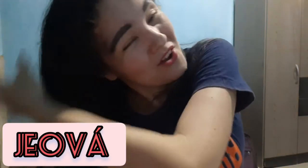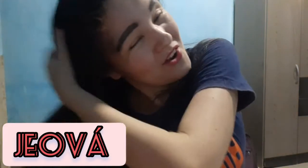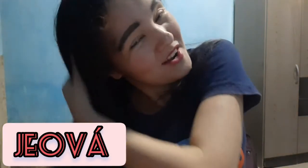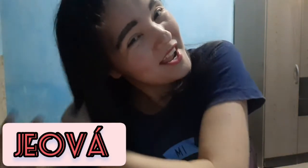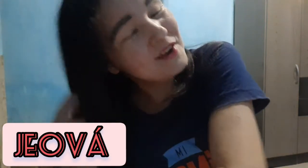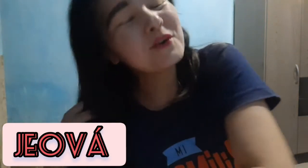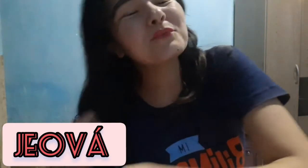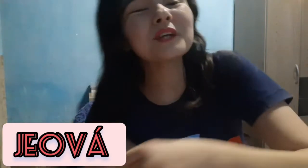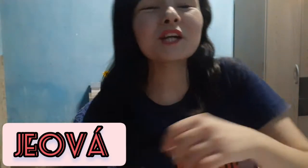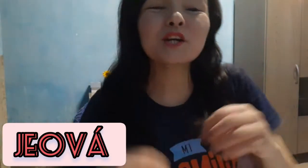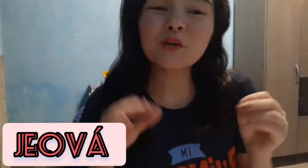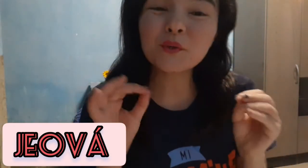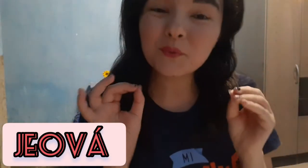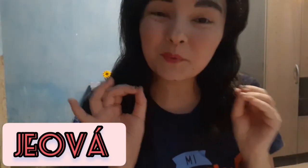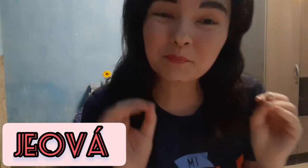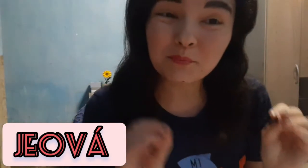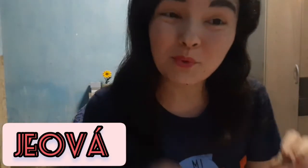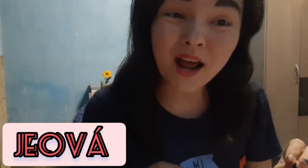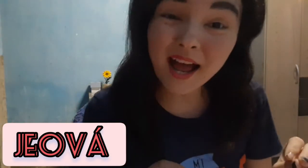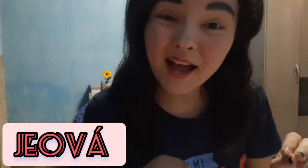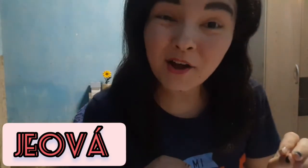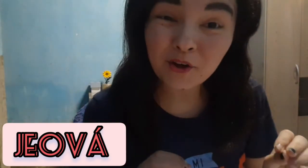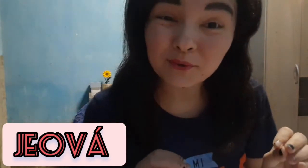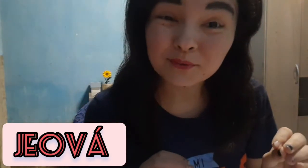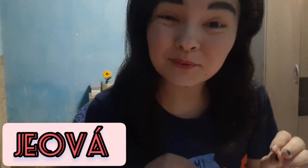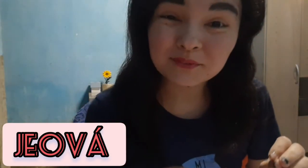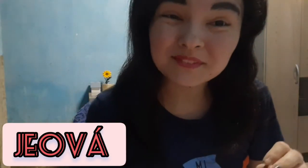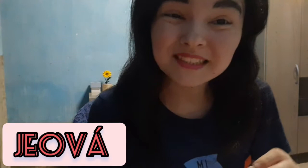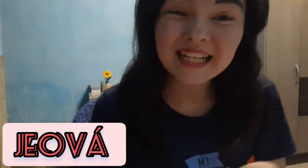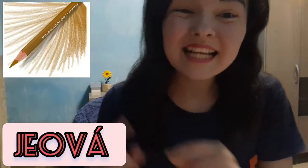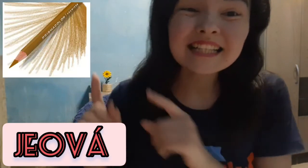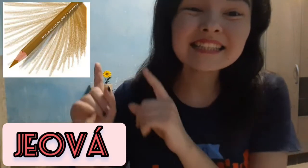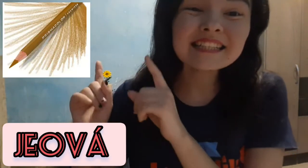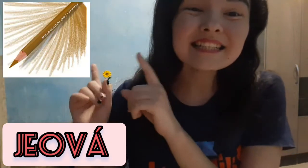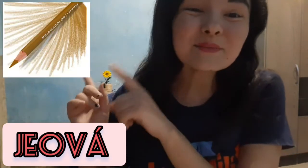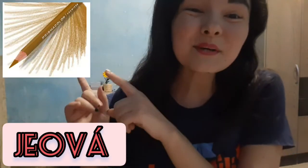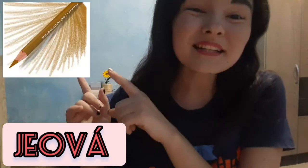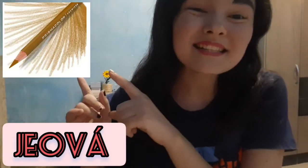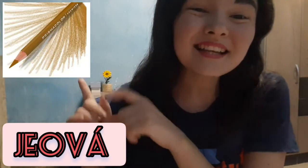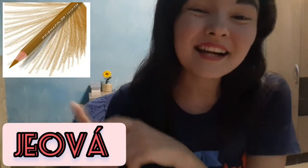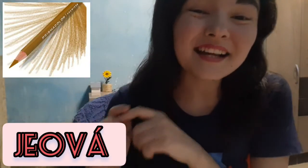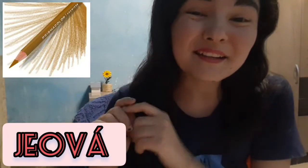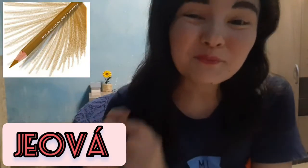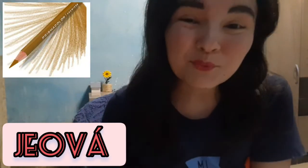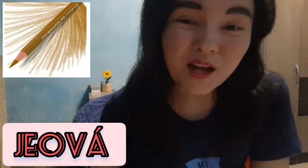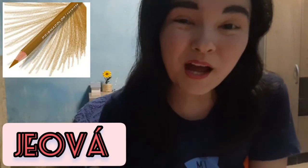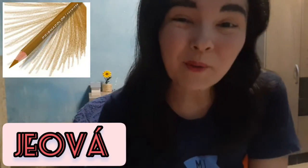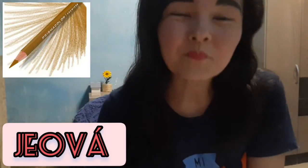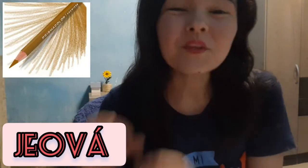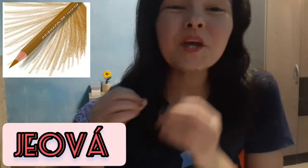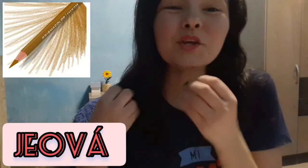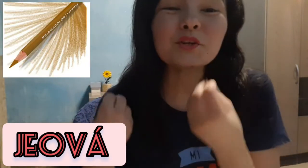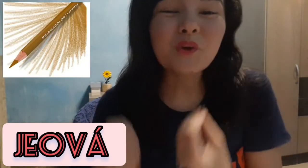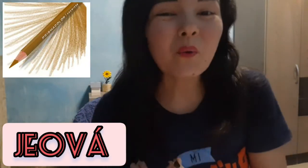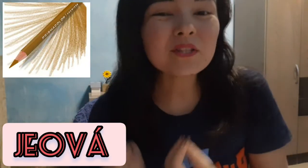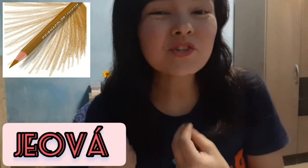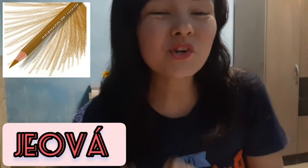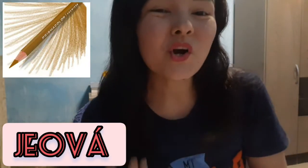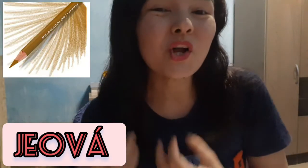long hair of the girl, brown. This one is the color brown. You're going to color